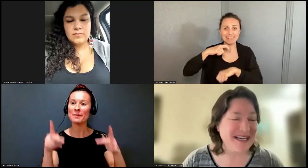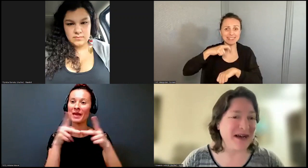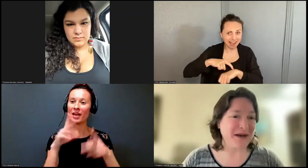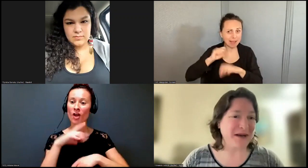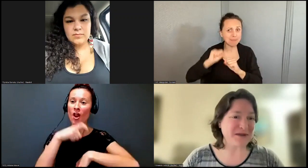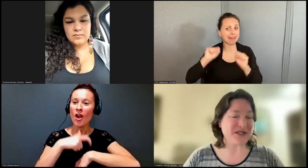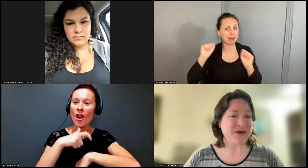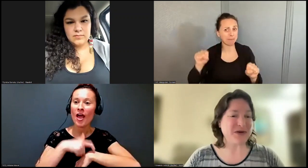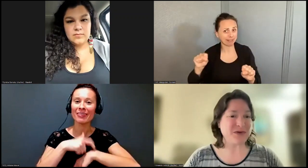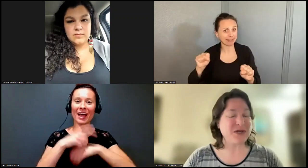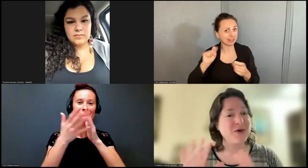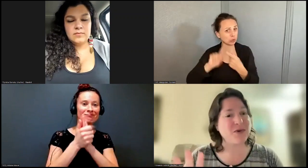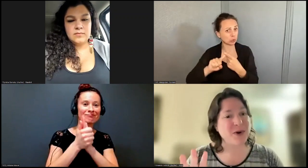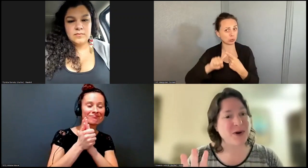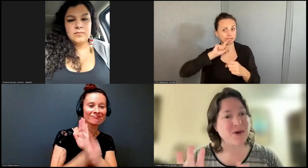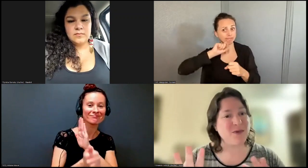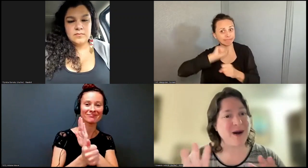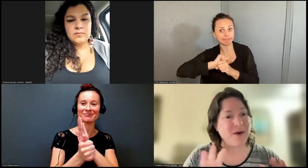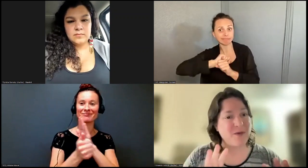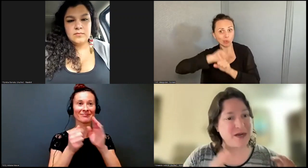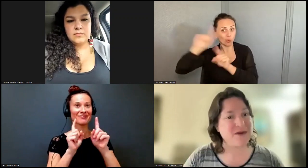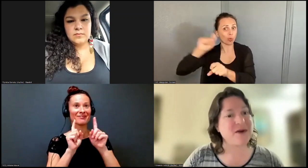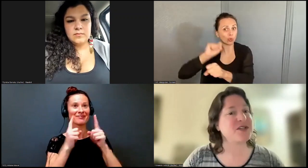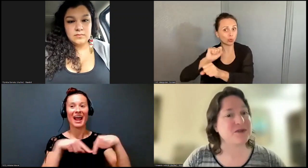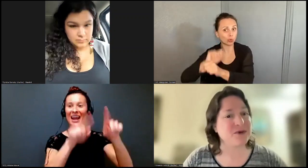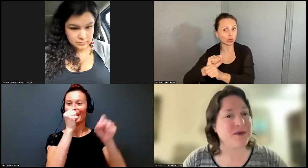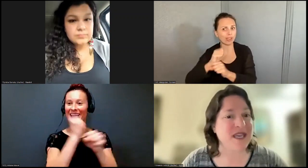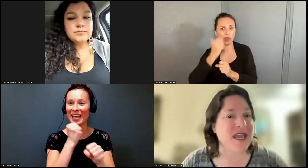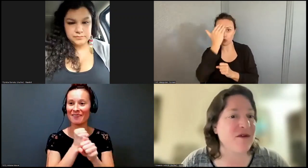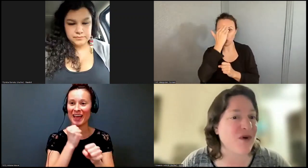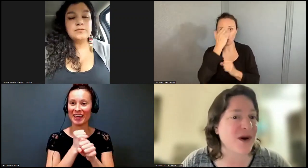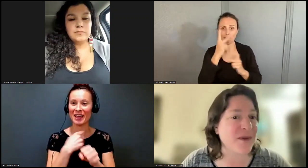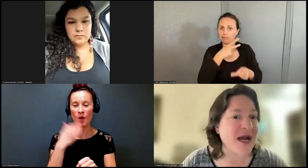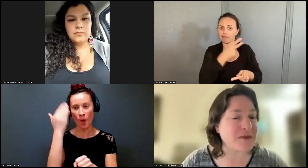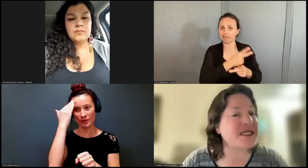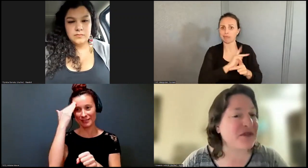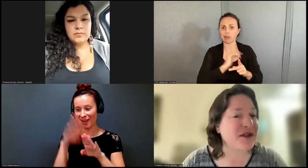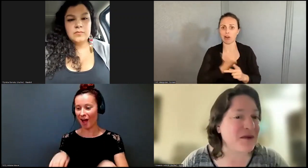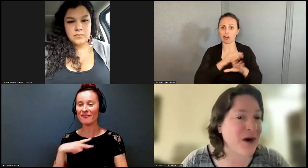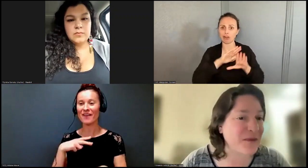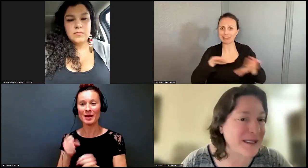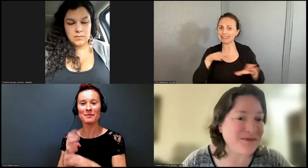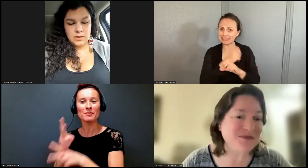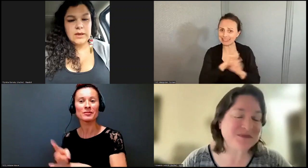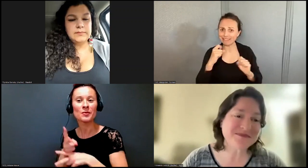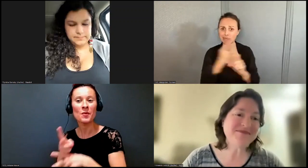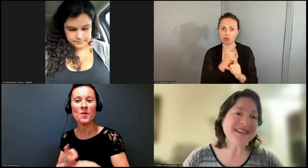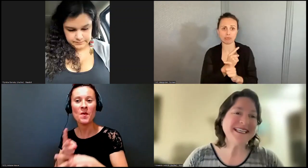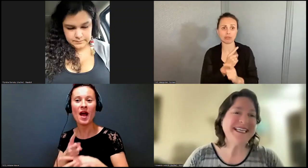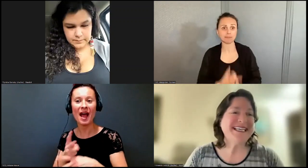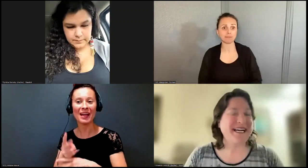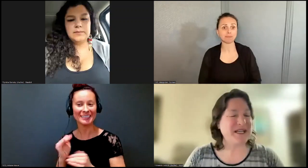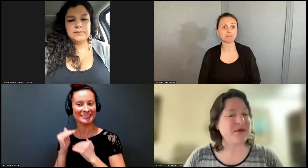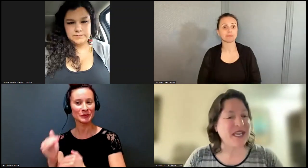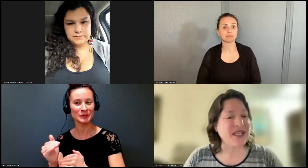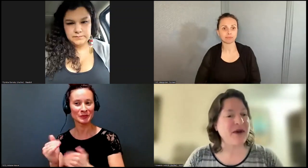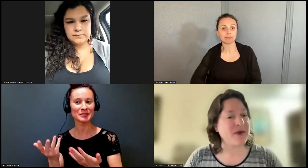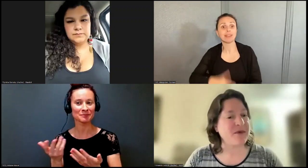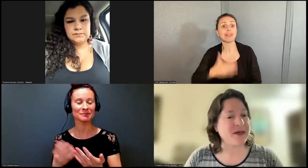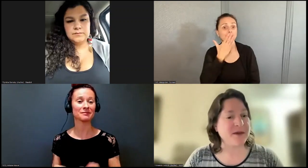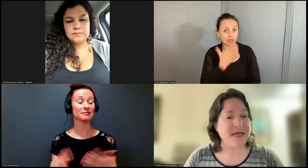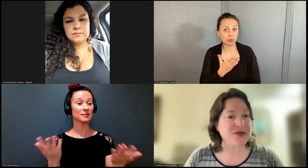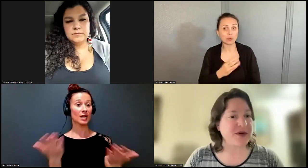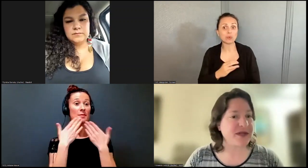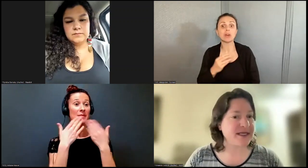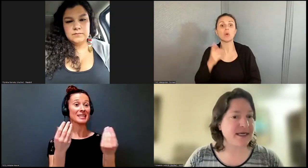ability to go to work while we knew that our children were being cared for safely and properly. So thank you,